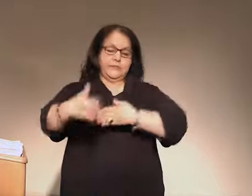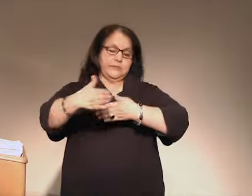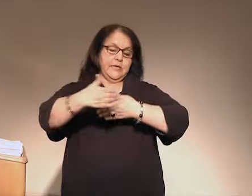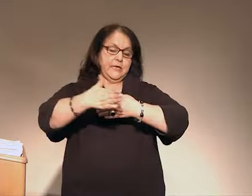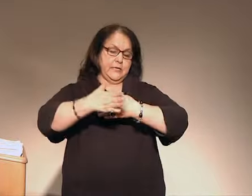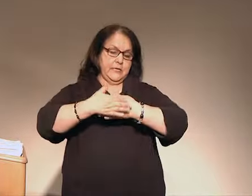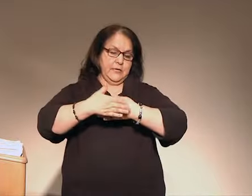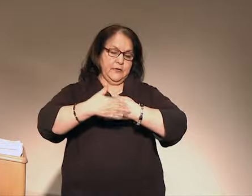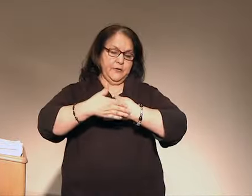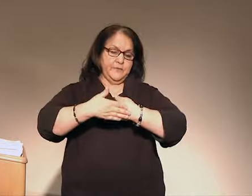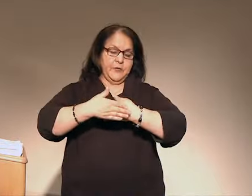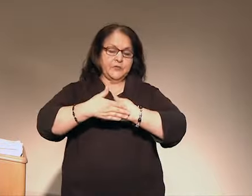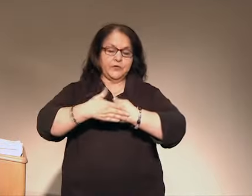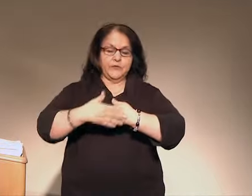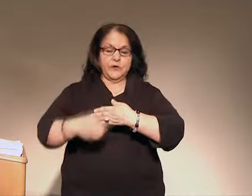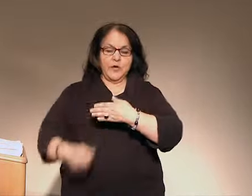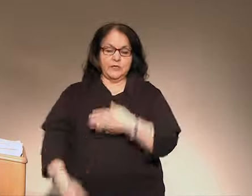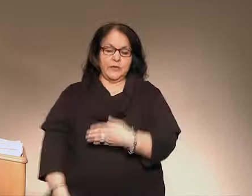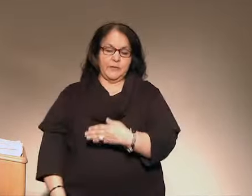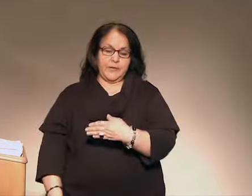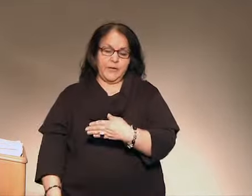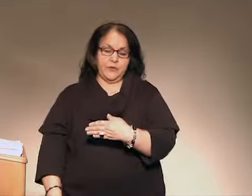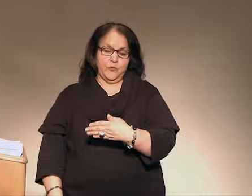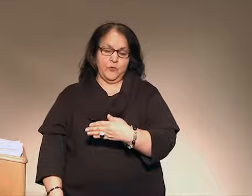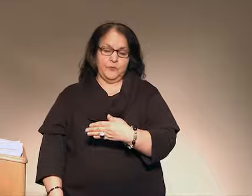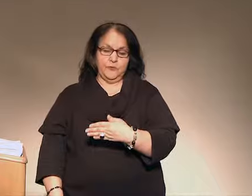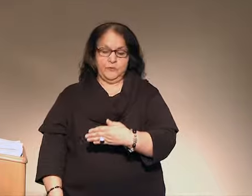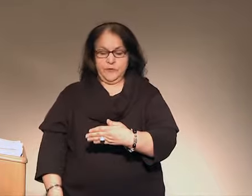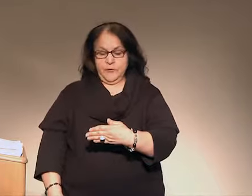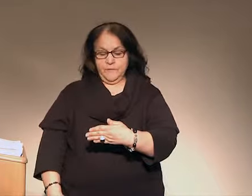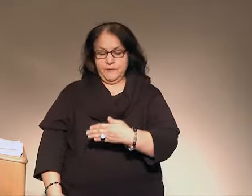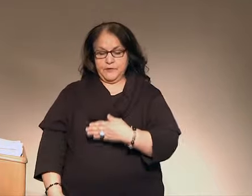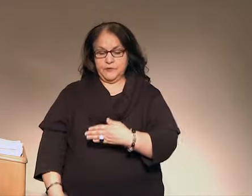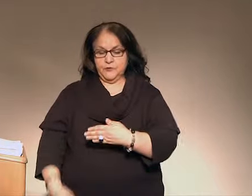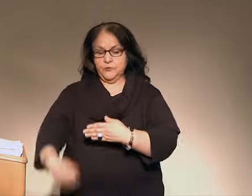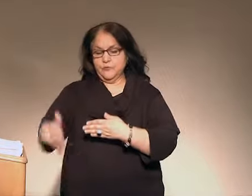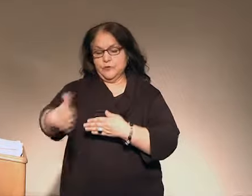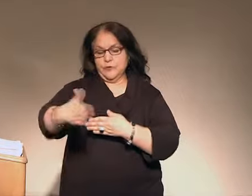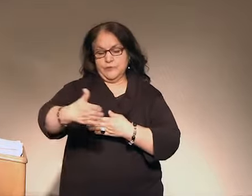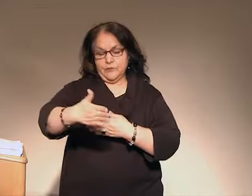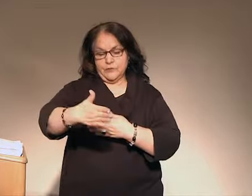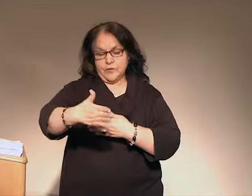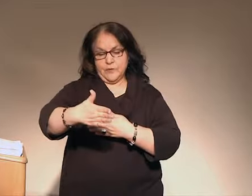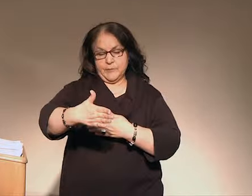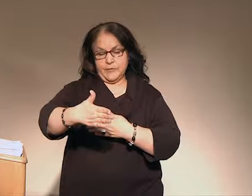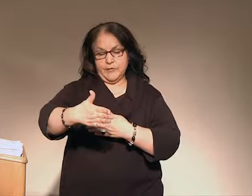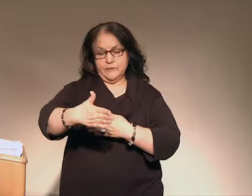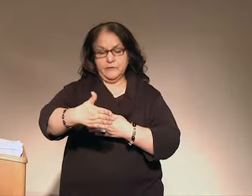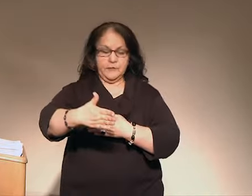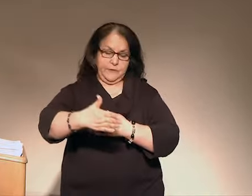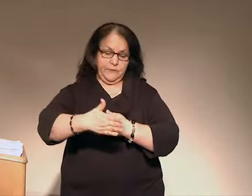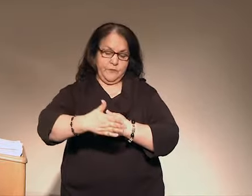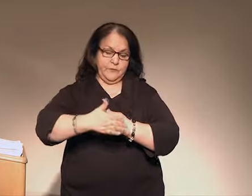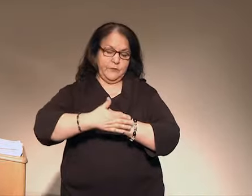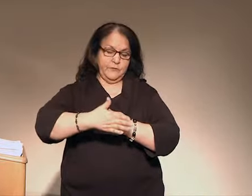is near. So you have your non-dominant hand open, facing you. Then you have the other dominant hand in front of it,